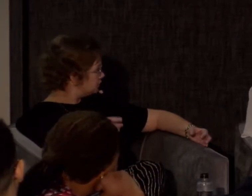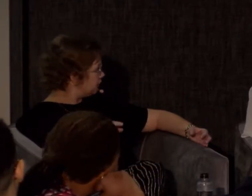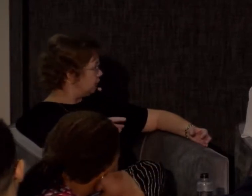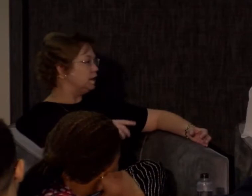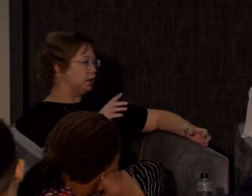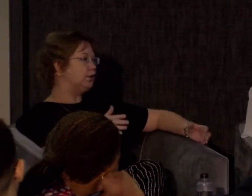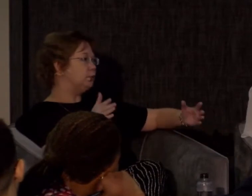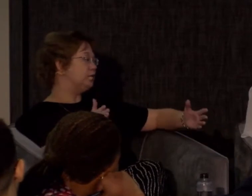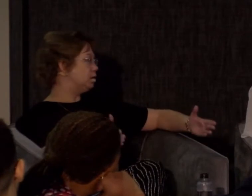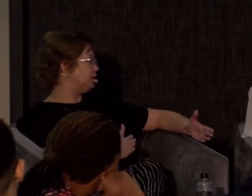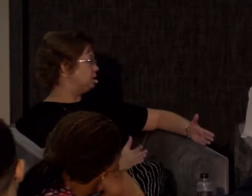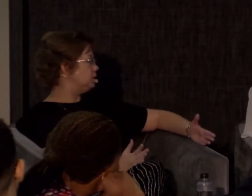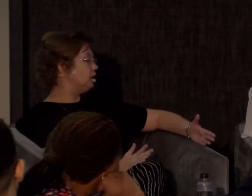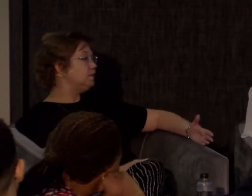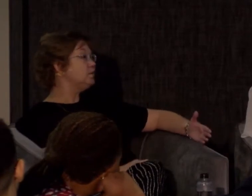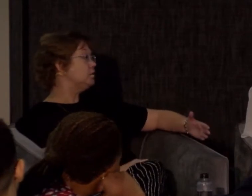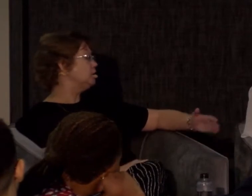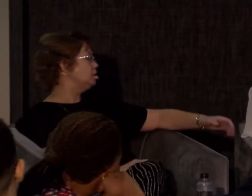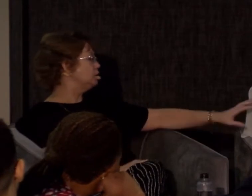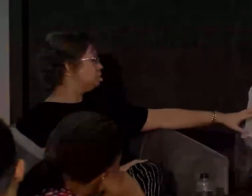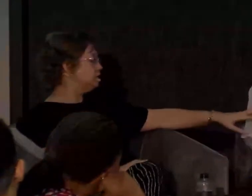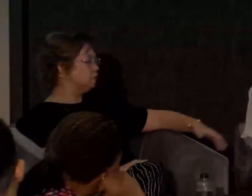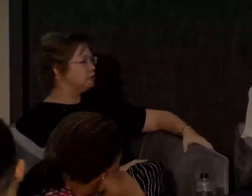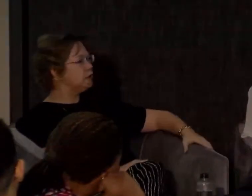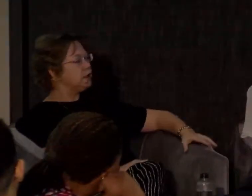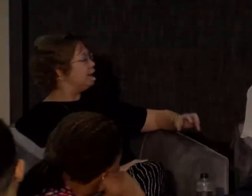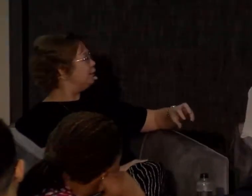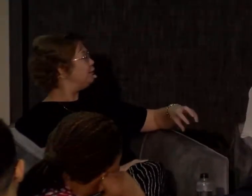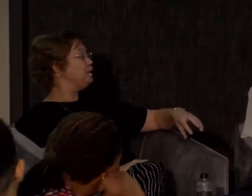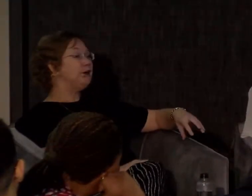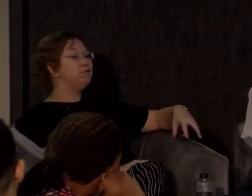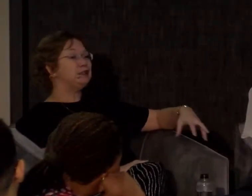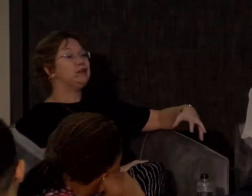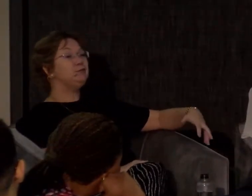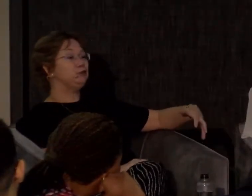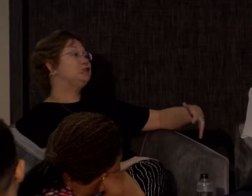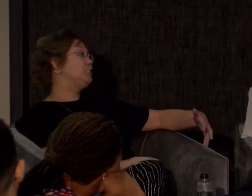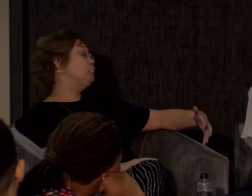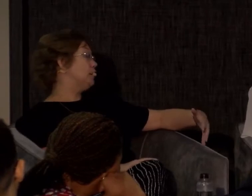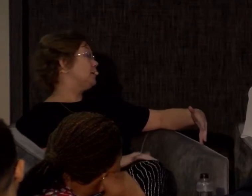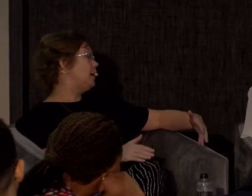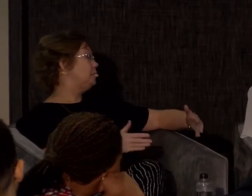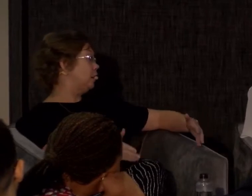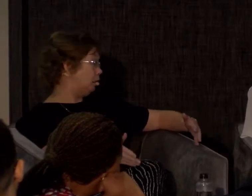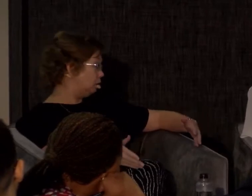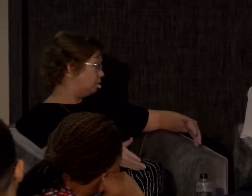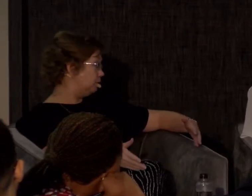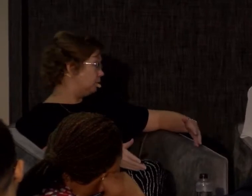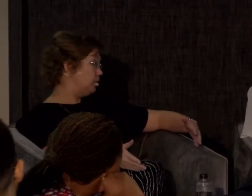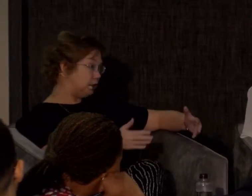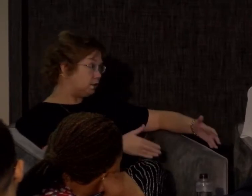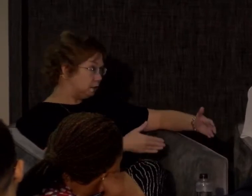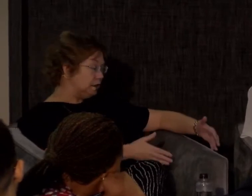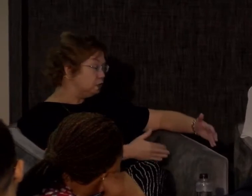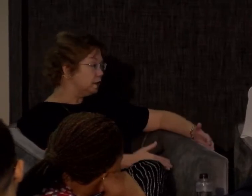while saying, now I'm building capacity. I don't think, I don't think we have much time to stabilize and then.